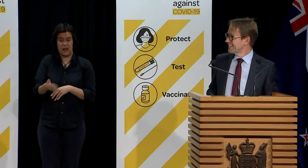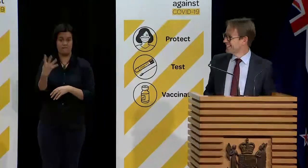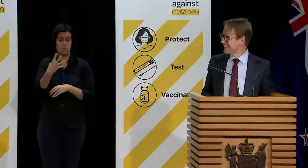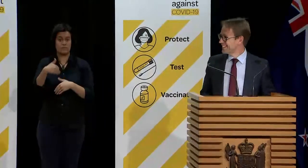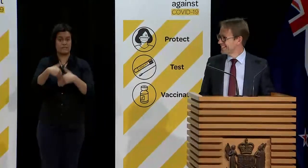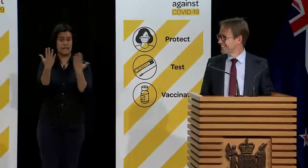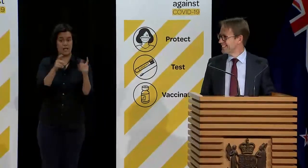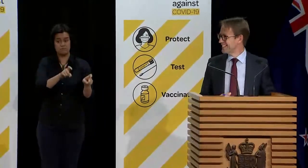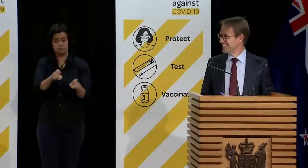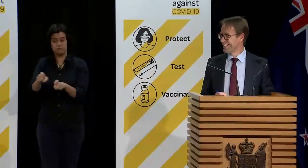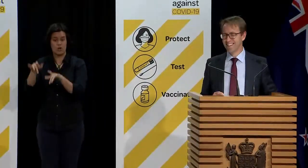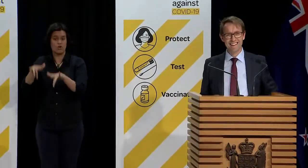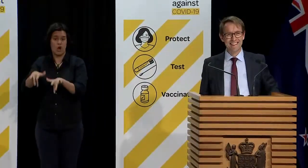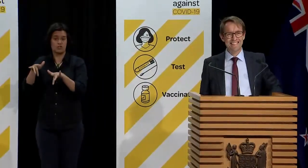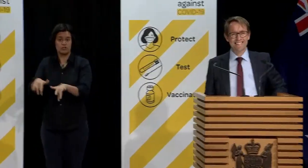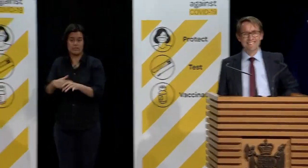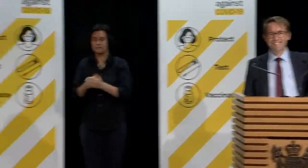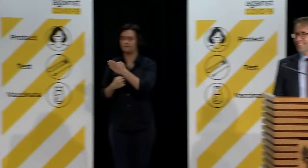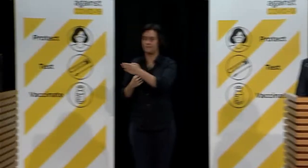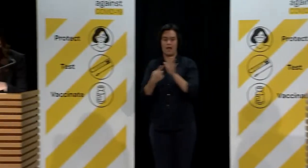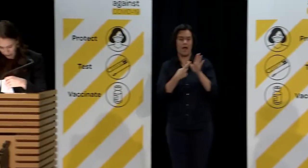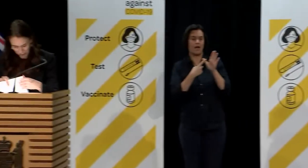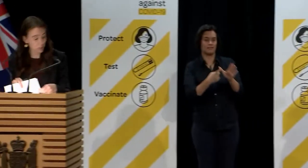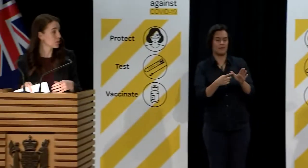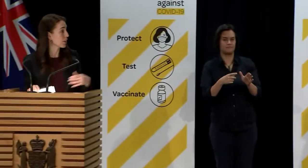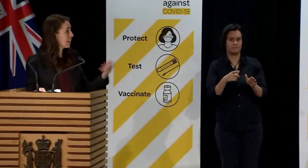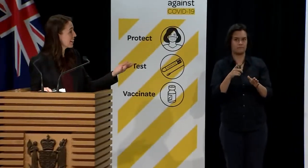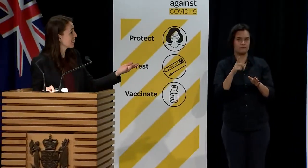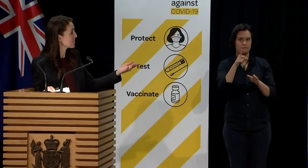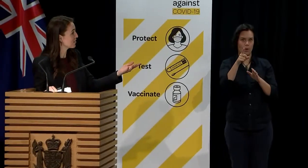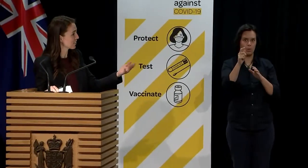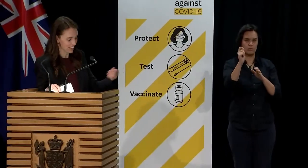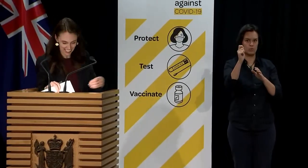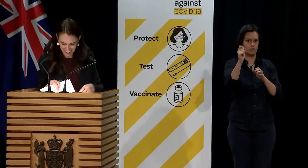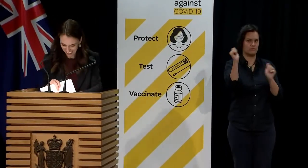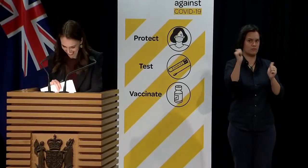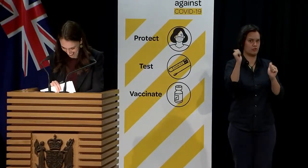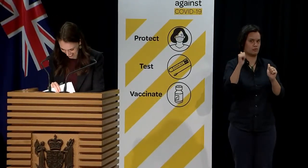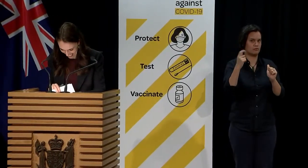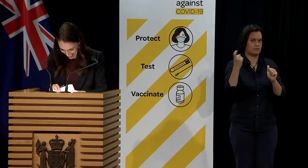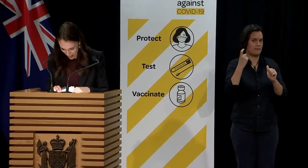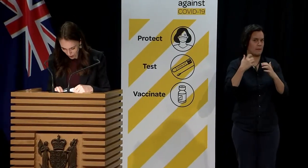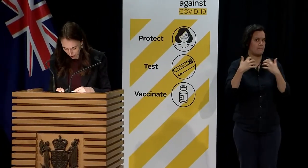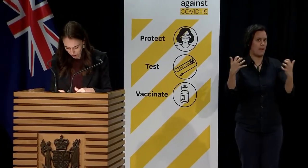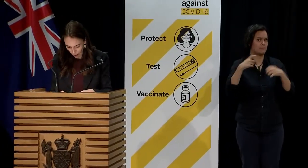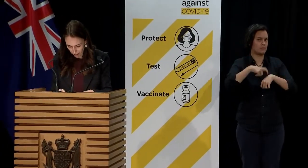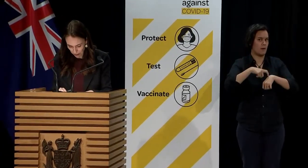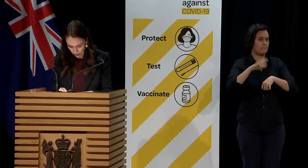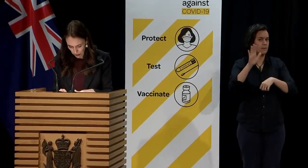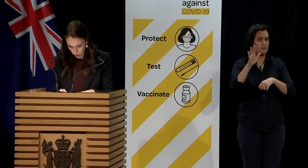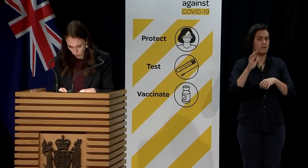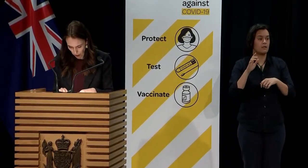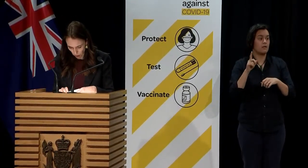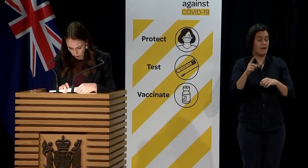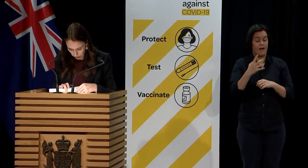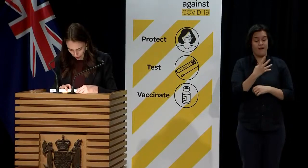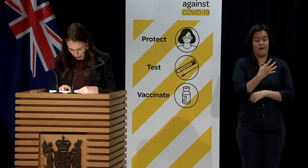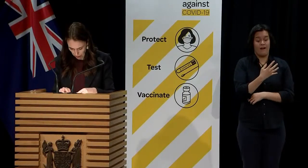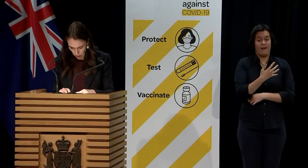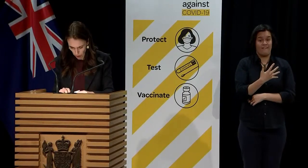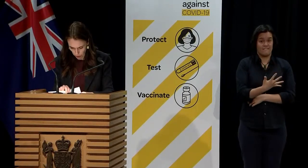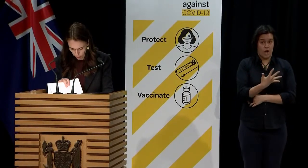it's for question time as well. So we have 500... Oh, sorry. Unless you've got... I haven't got them yet, sorry. We've got 512